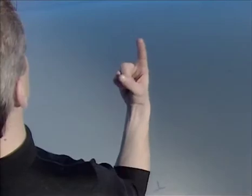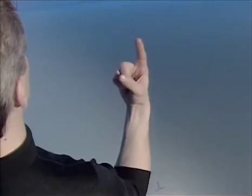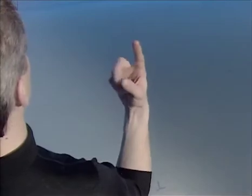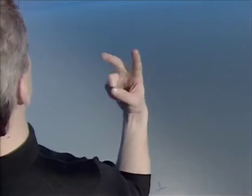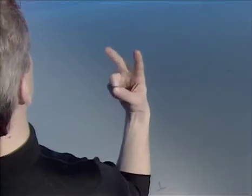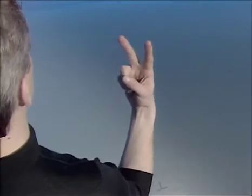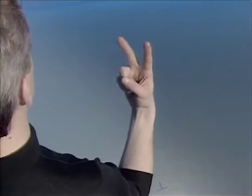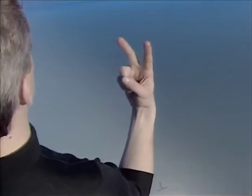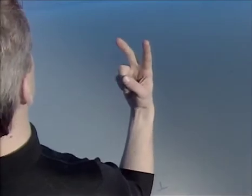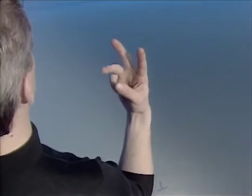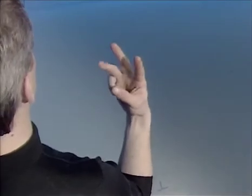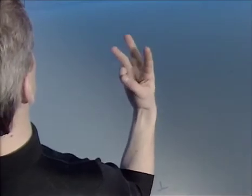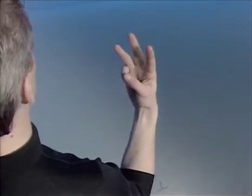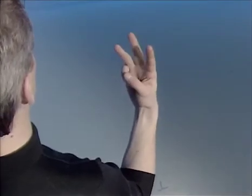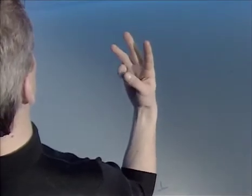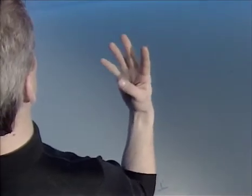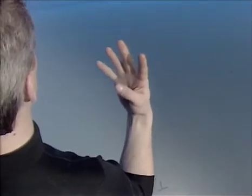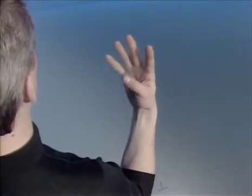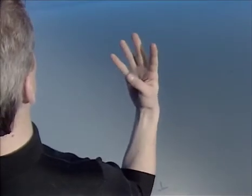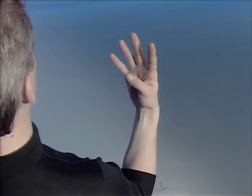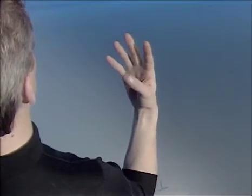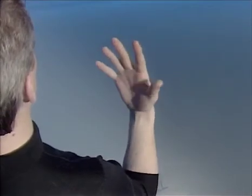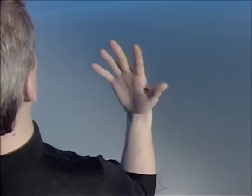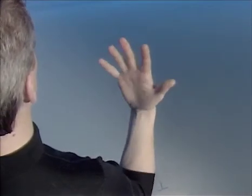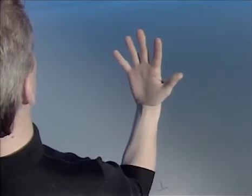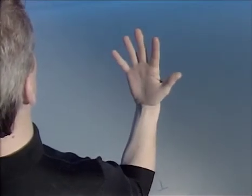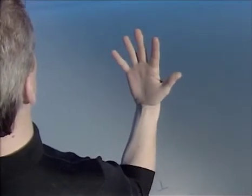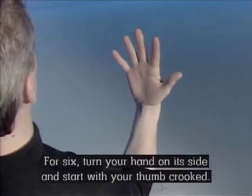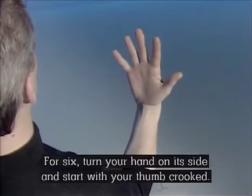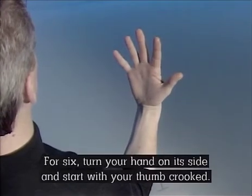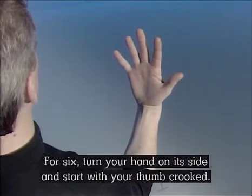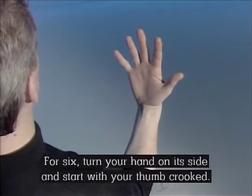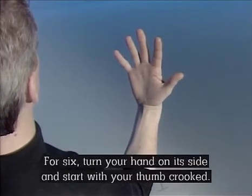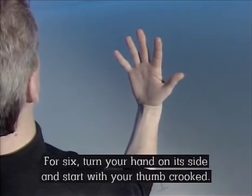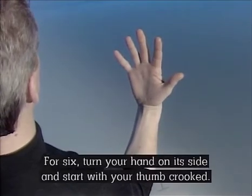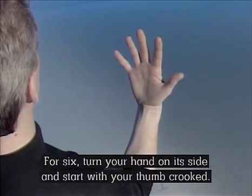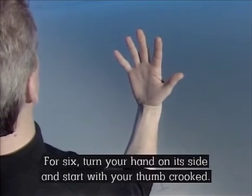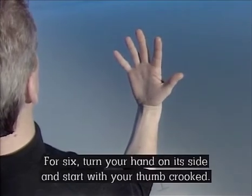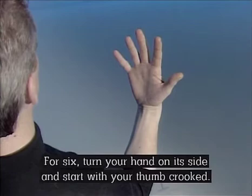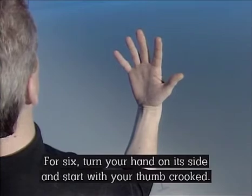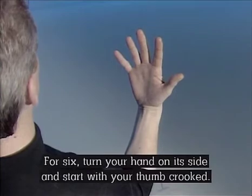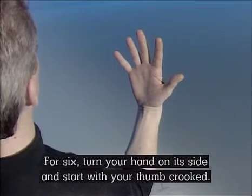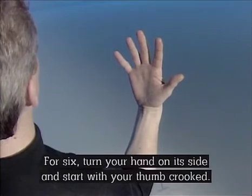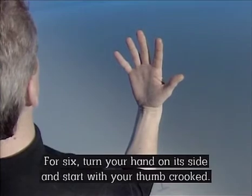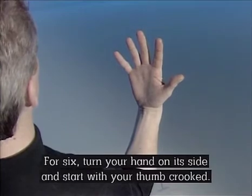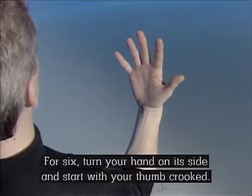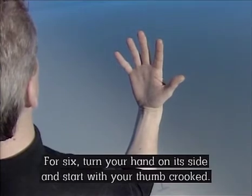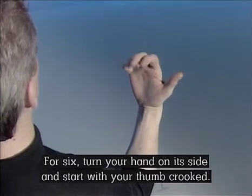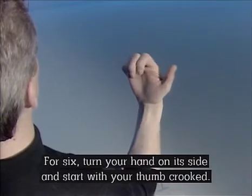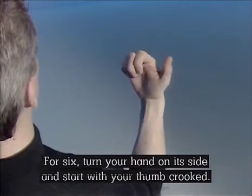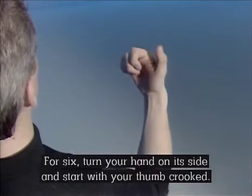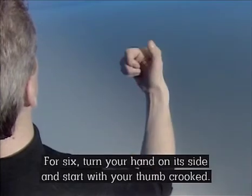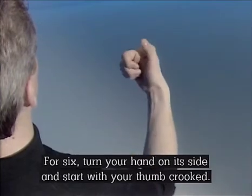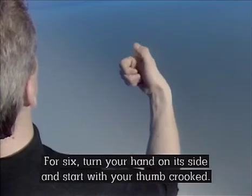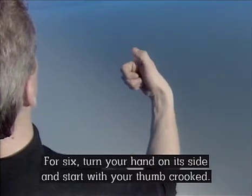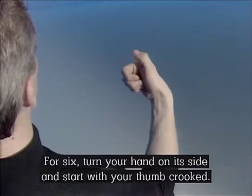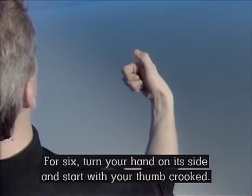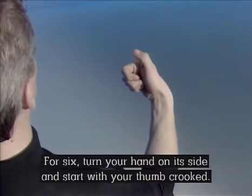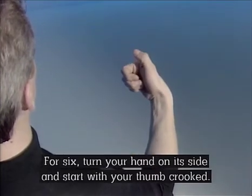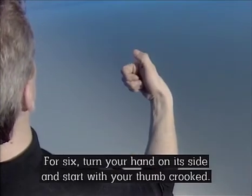1, 2, 3, 4, 5. What about 6? Well, you turn your hand on its side